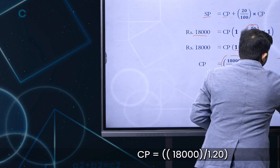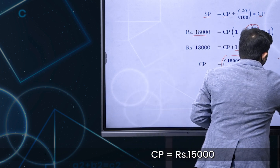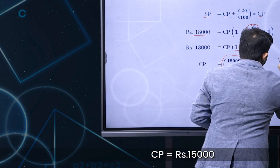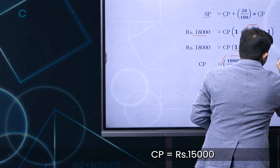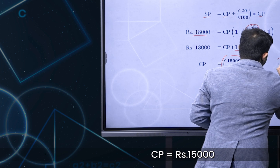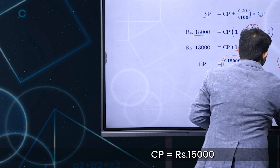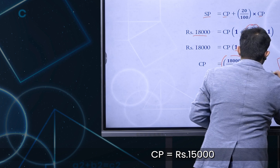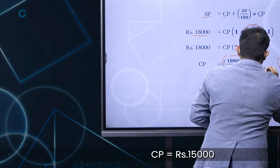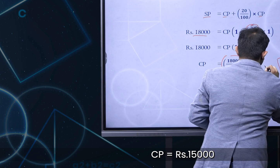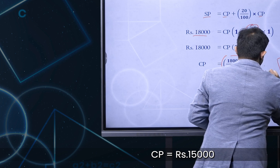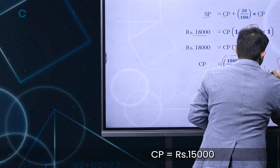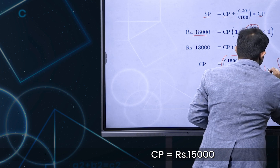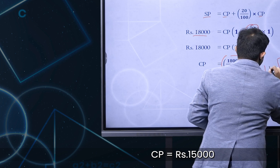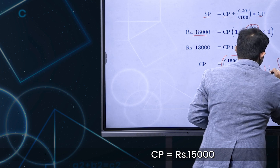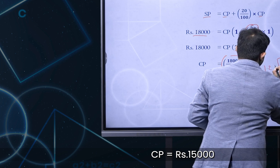CP equals to Rs 15,000.